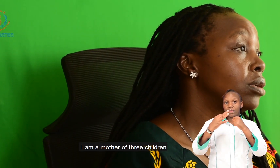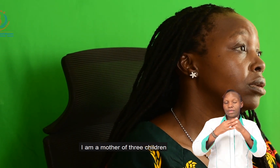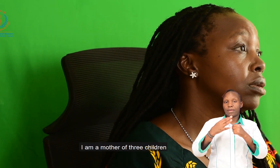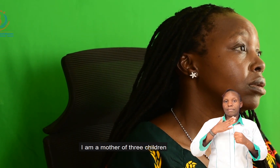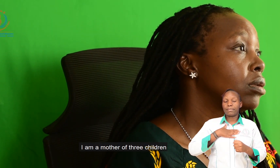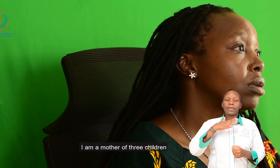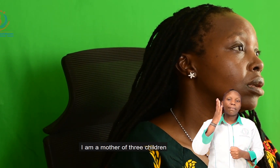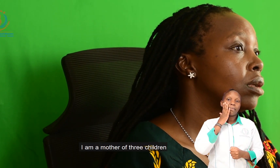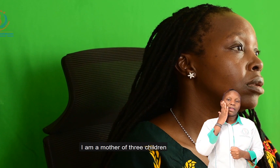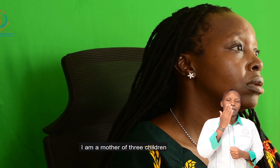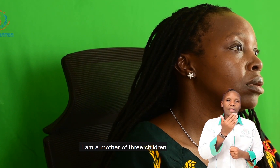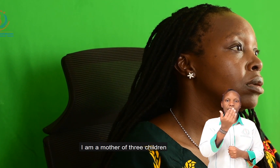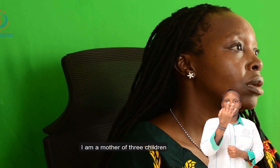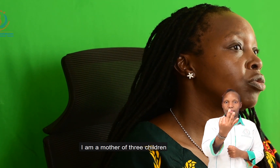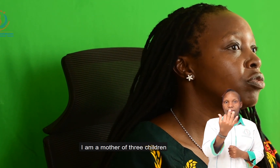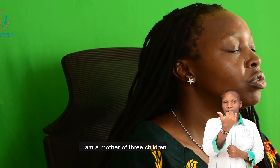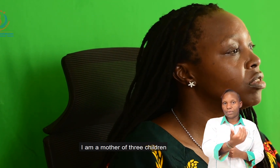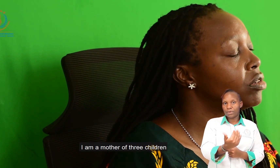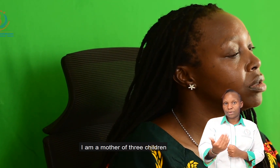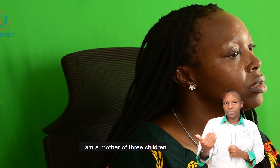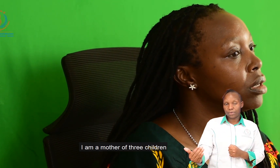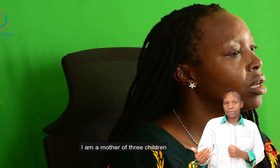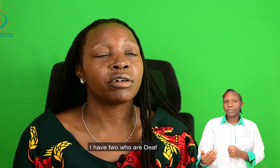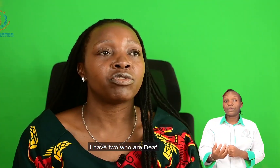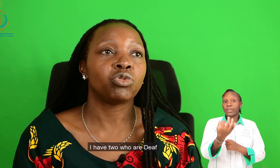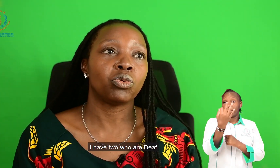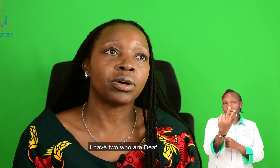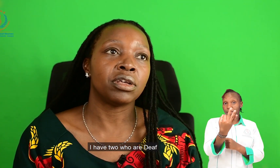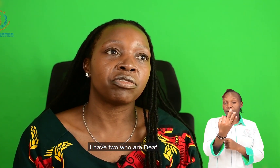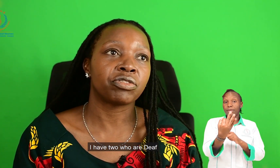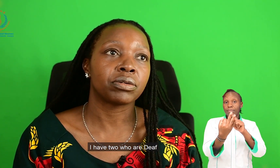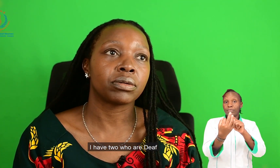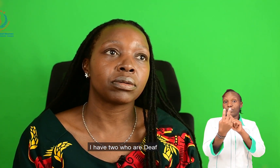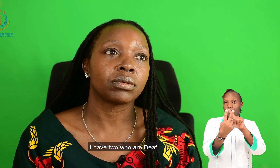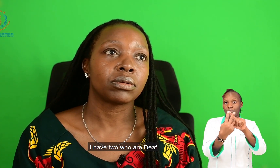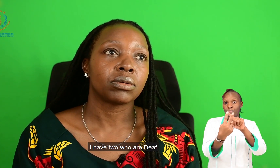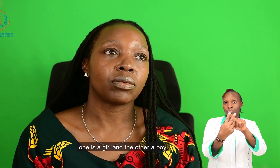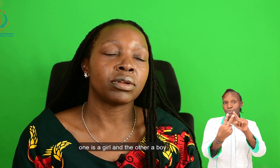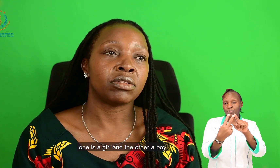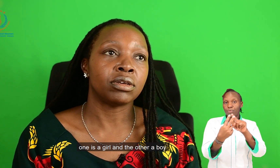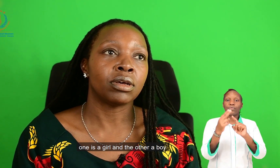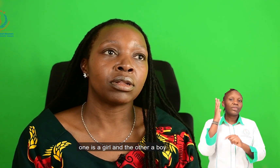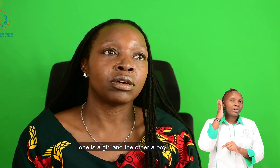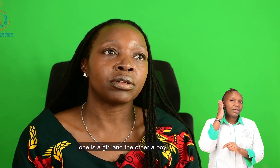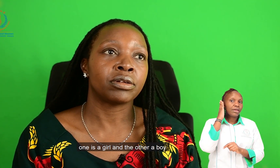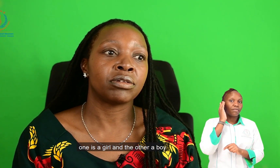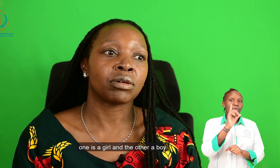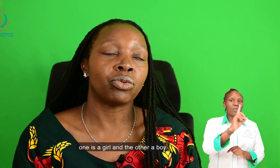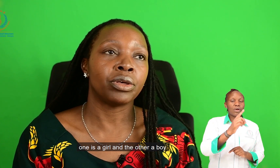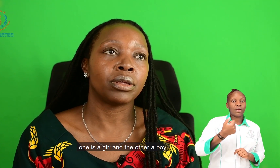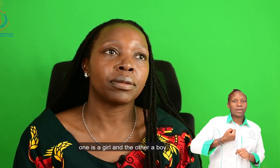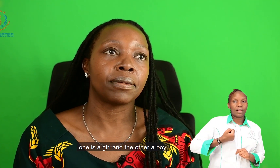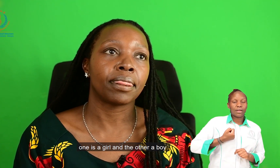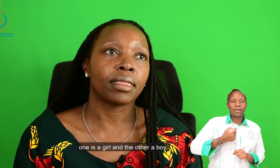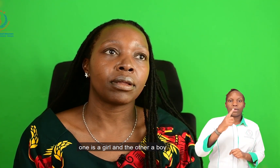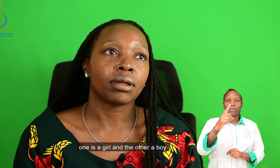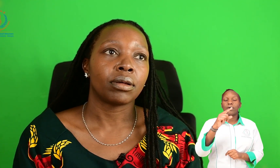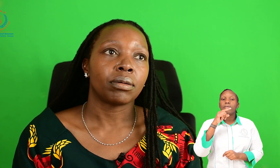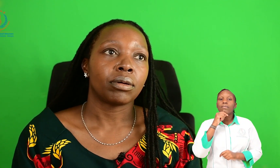3, and out of those 3, I have 2 who are deaf. One is a girl, the other is a boy.